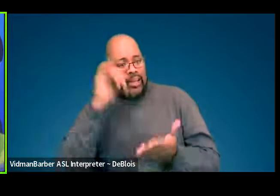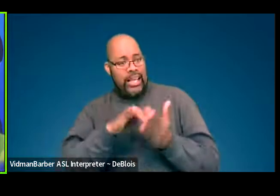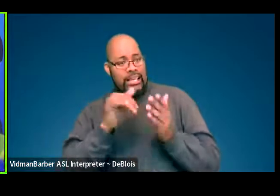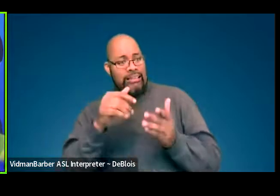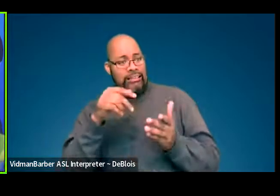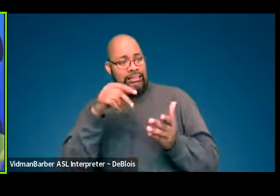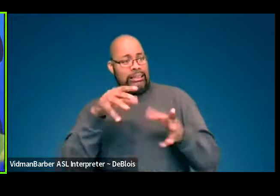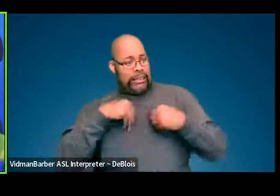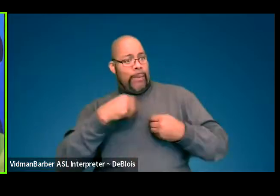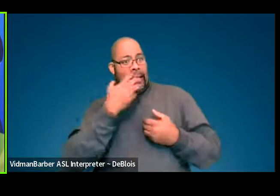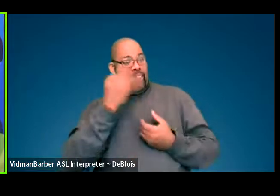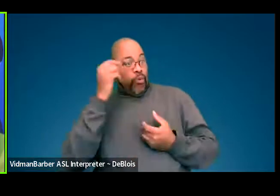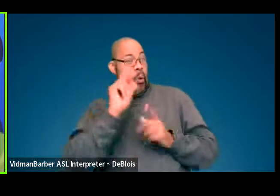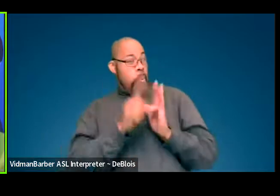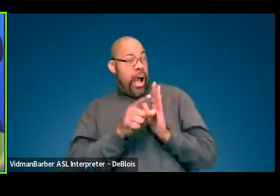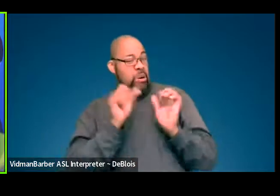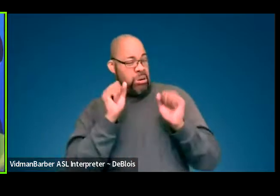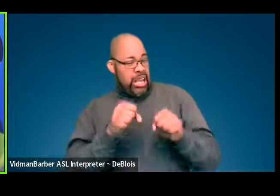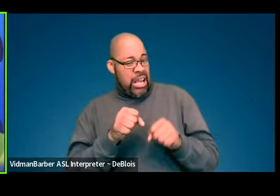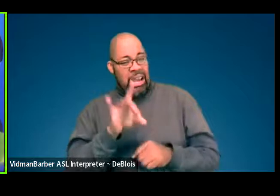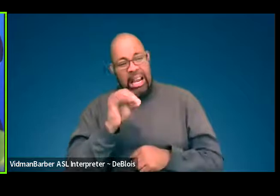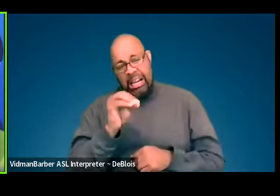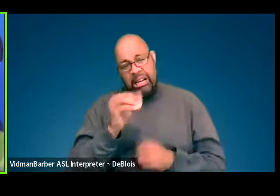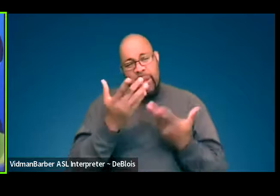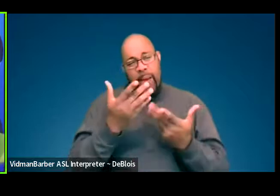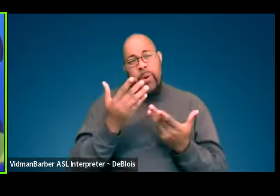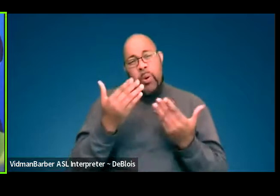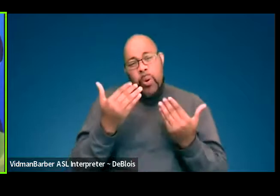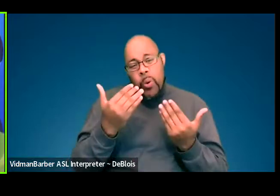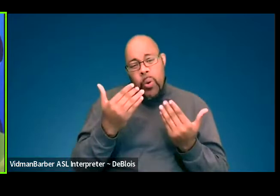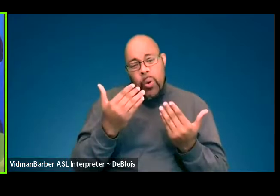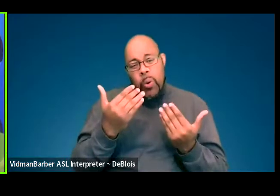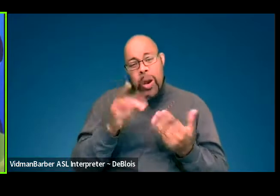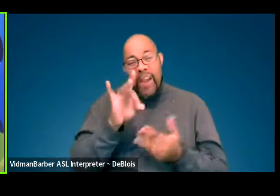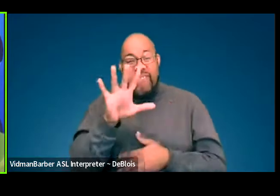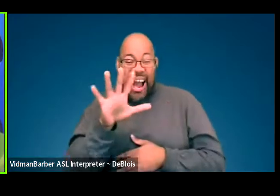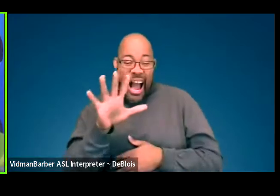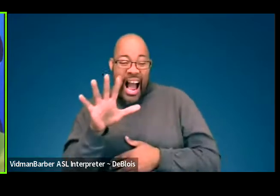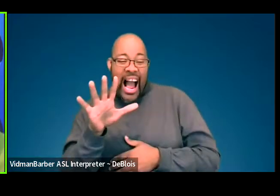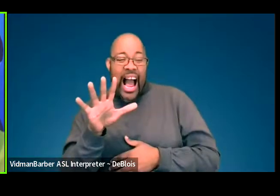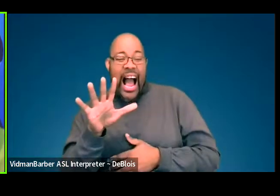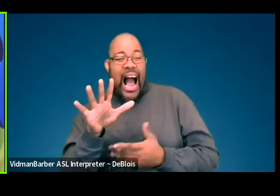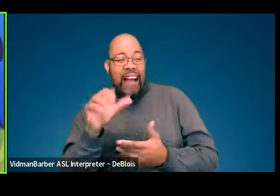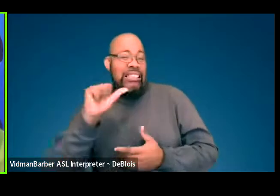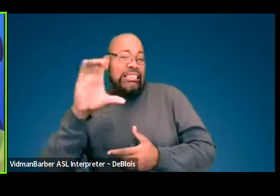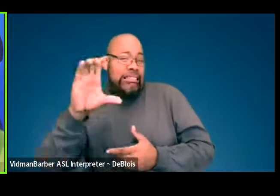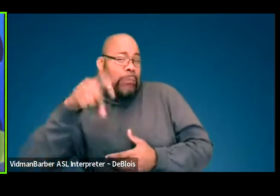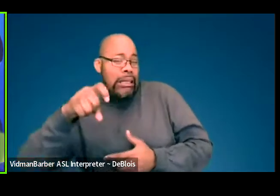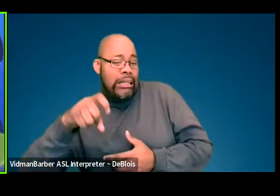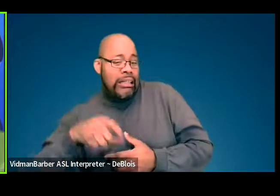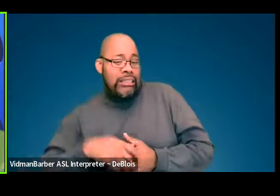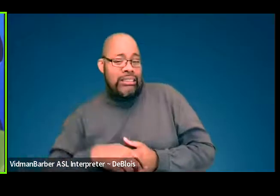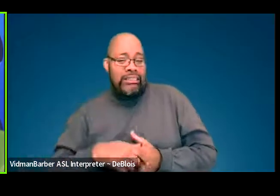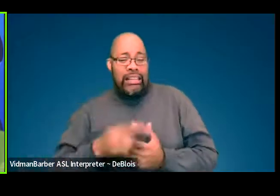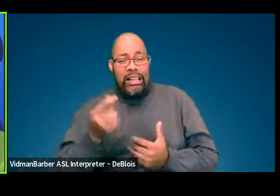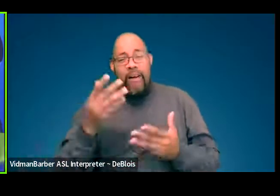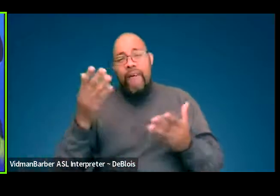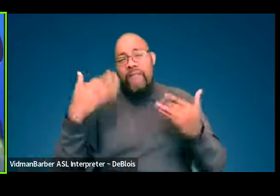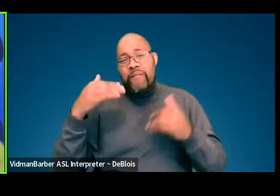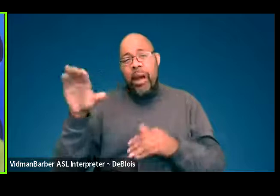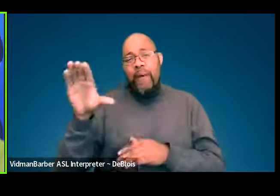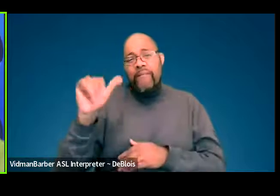stand the heat for a little bit, 80, maybe cool, 85, get the air conditioning, get a little